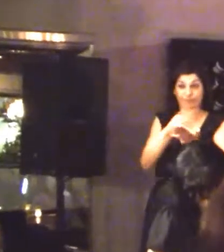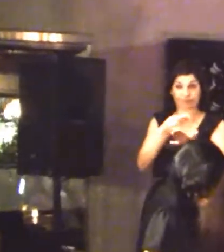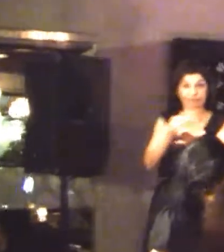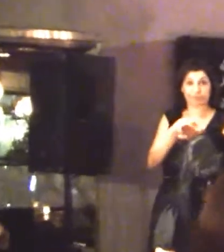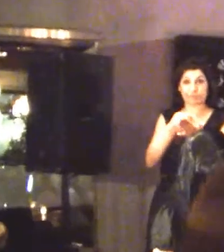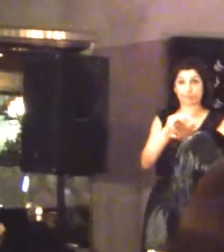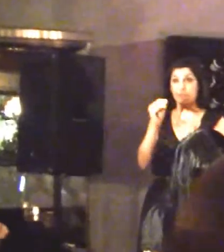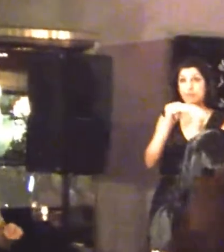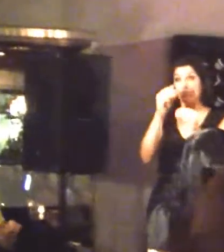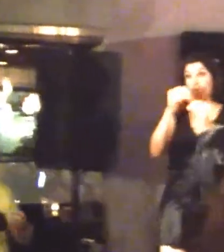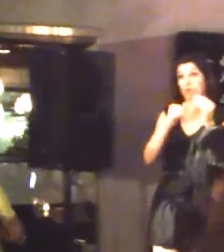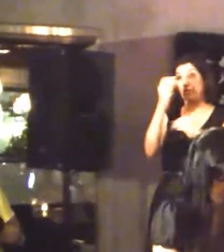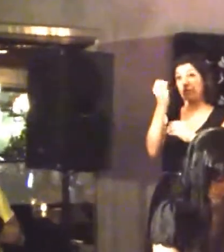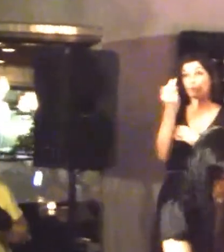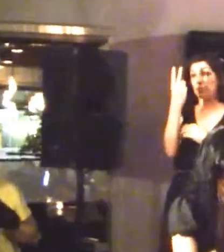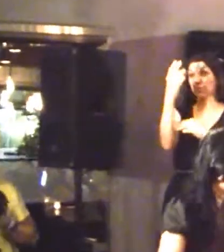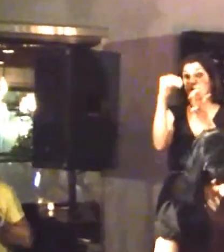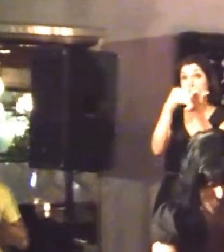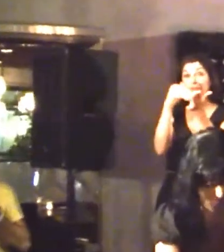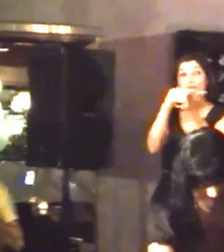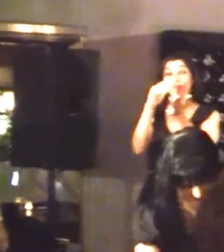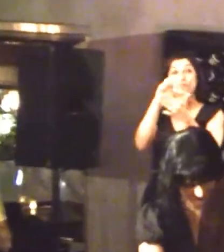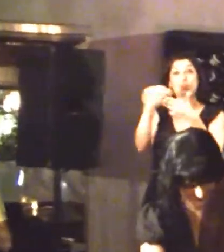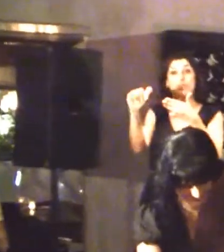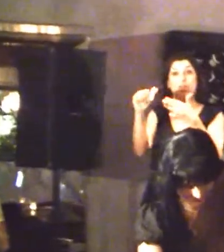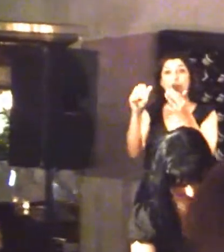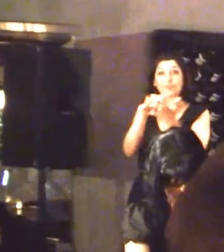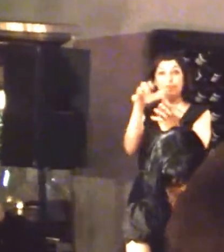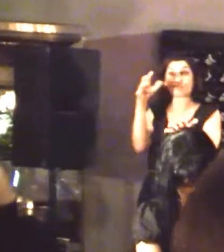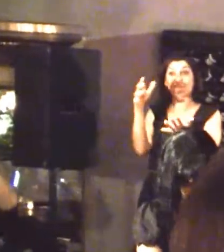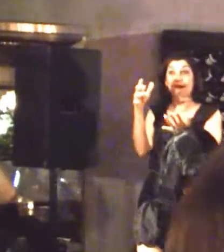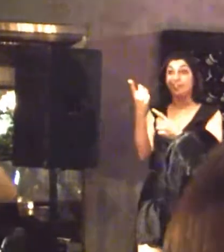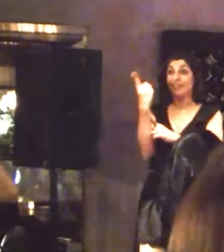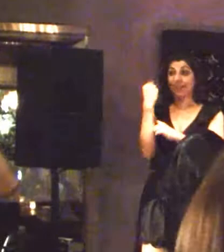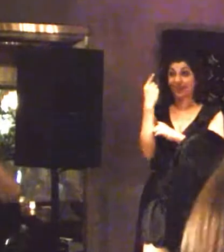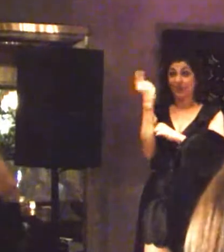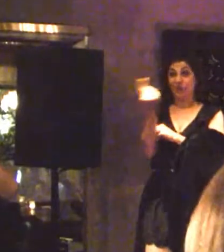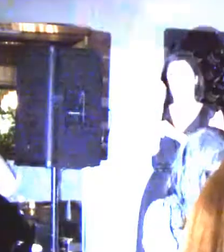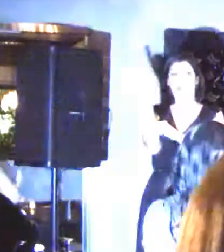than $12,000 raised last year alone.